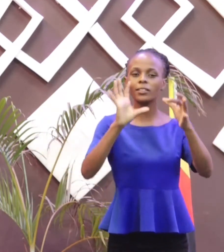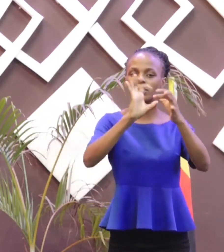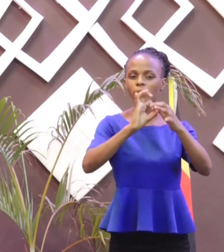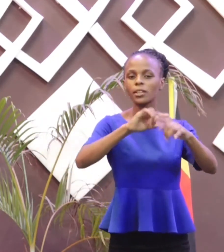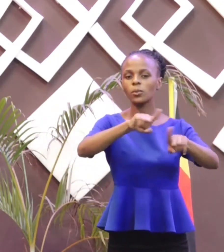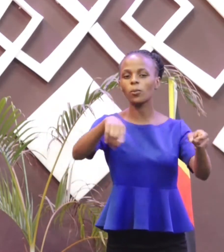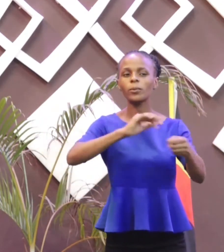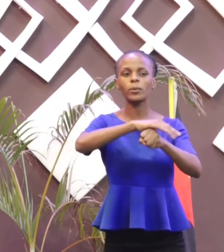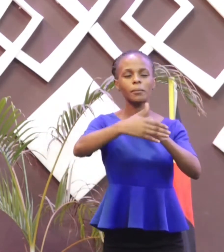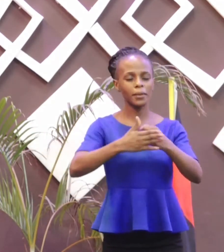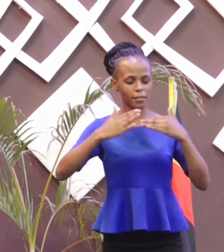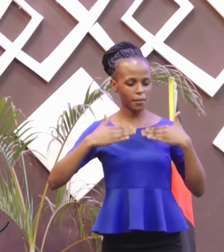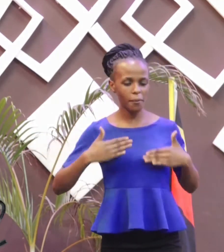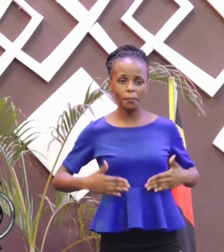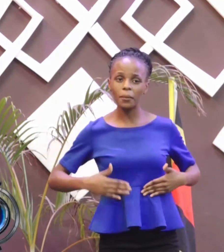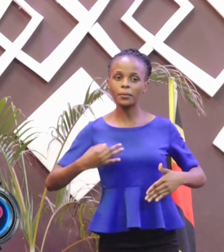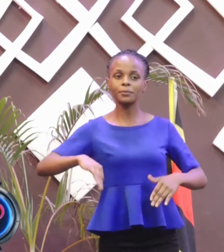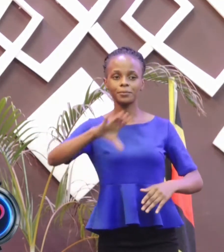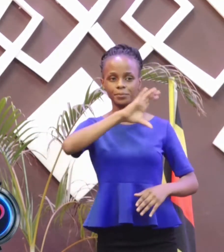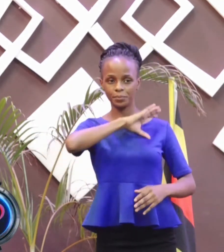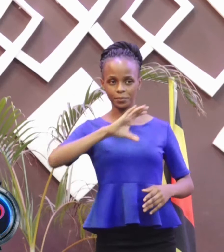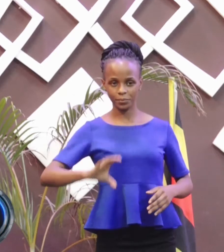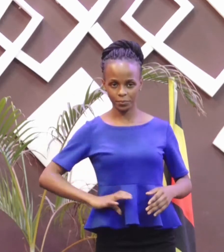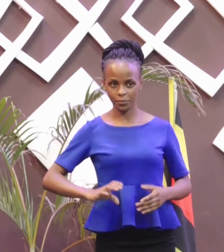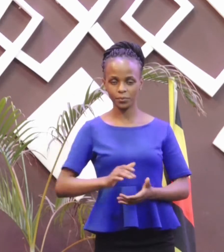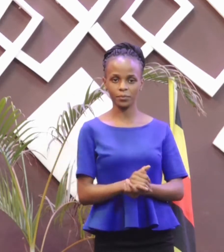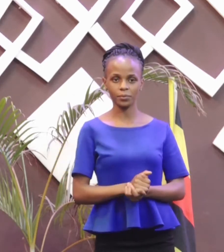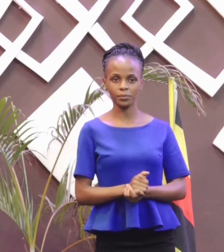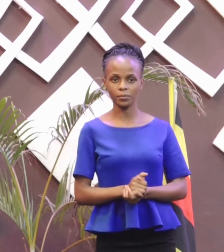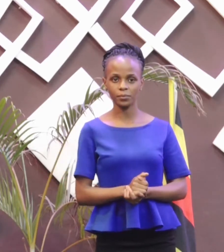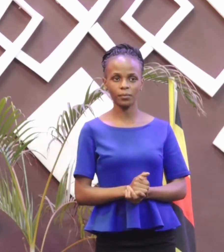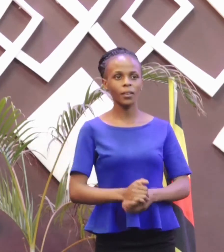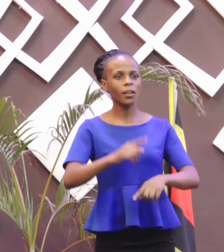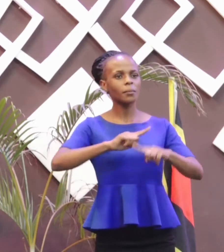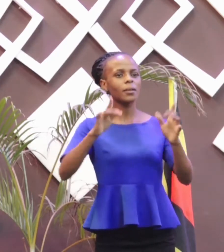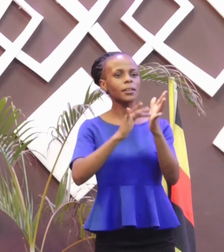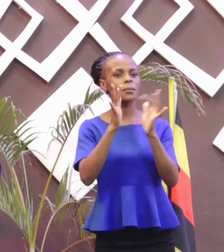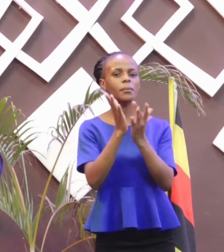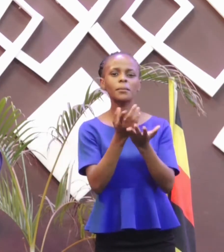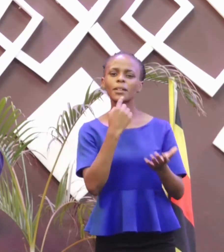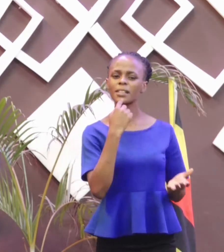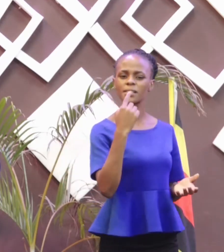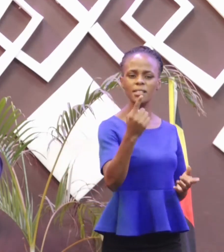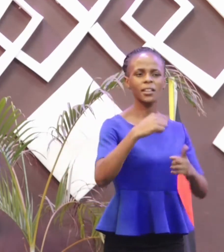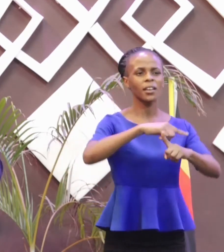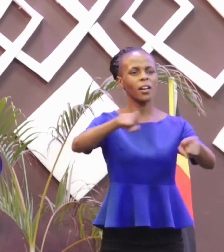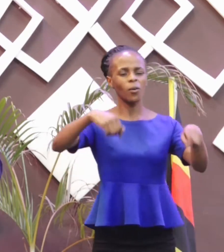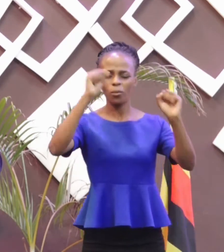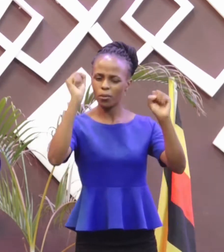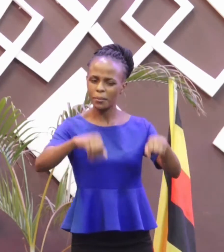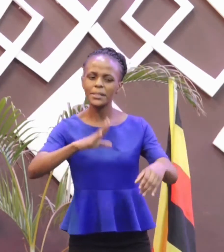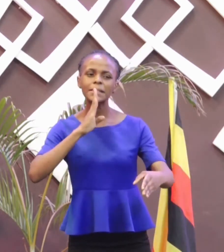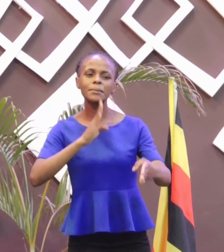Christ. Bwe tujja awamu ffenna tukola kye tuyita omubiri gwa Kristo. But the Bible has told us that we must be